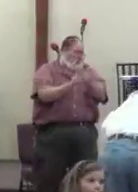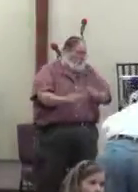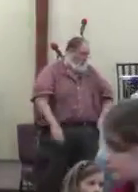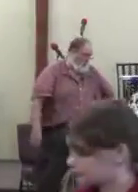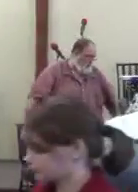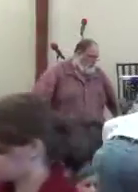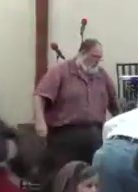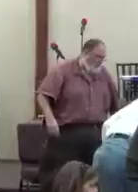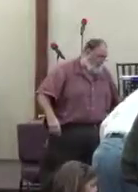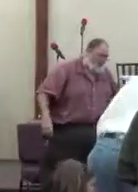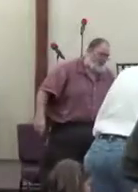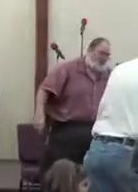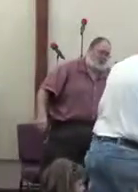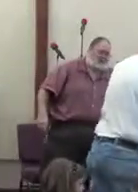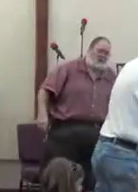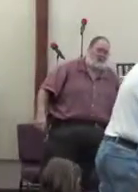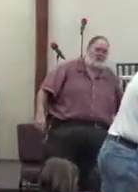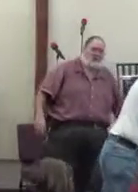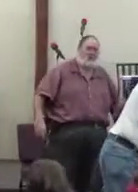somebody before you sit down.